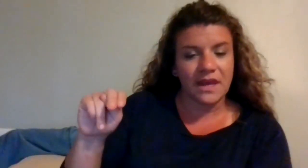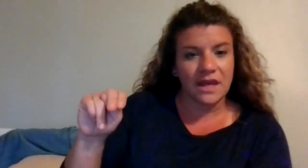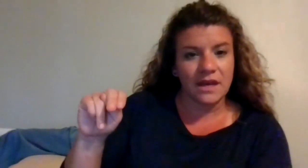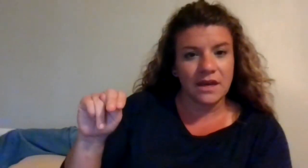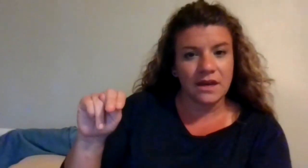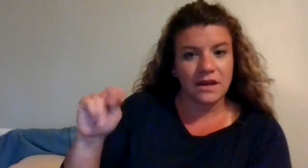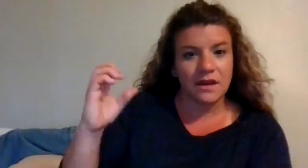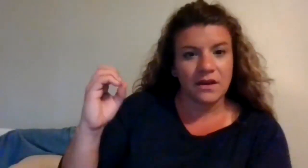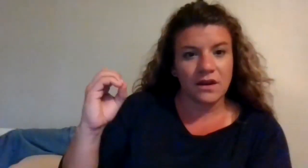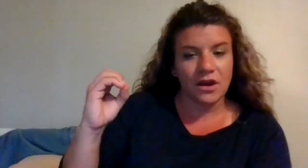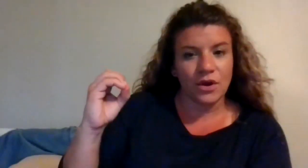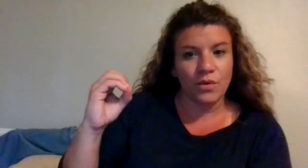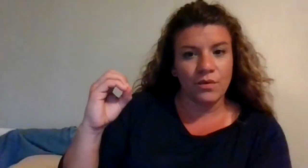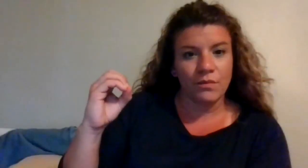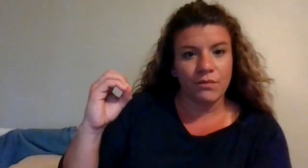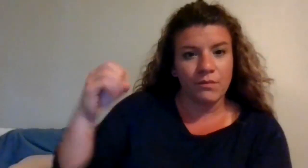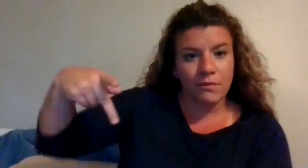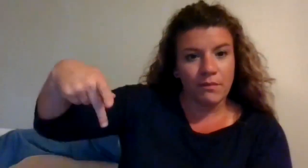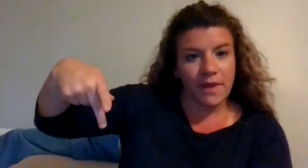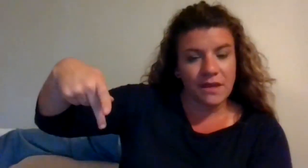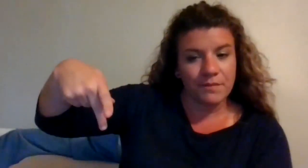N, O, P,